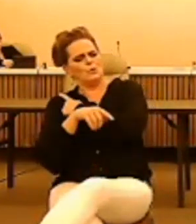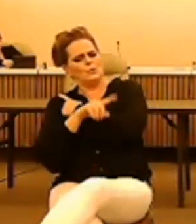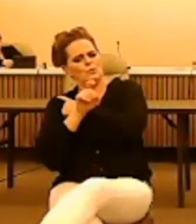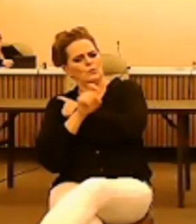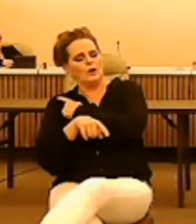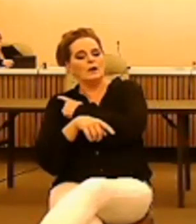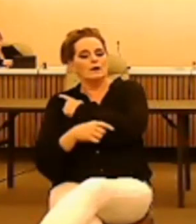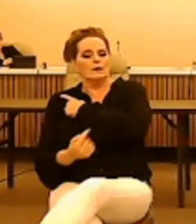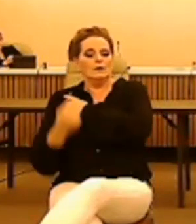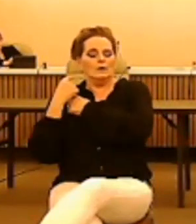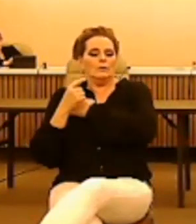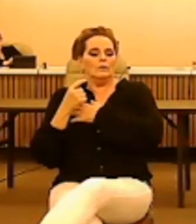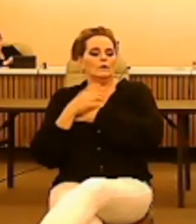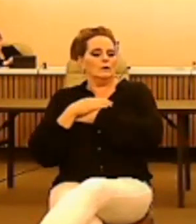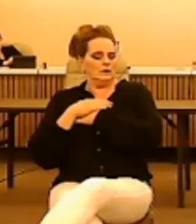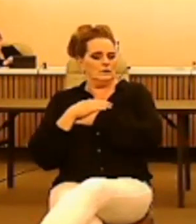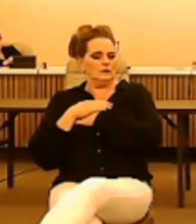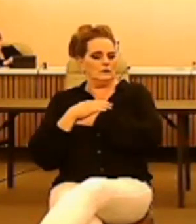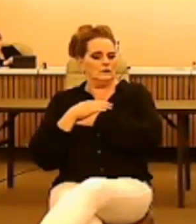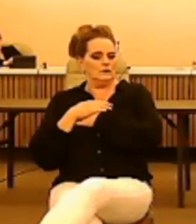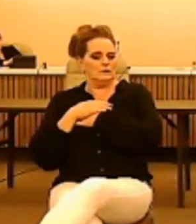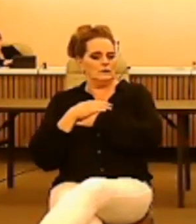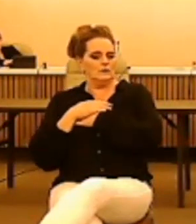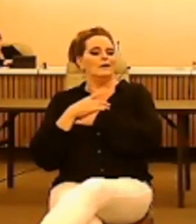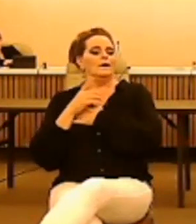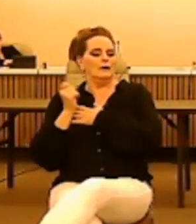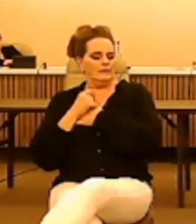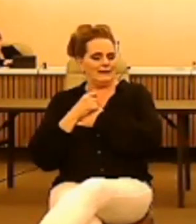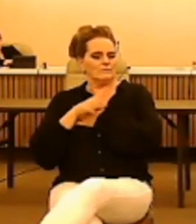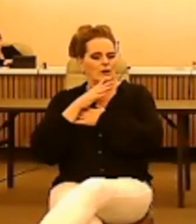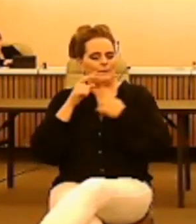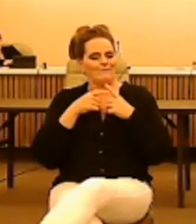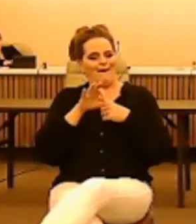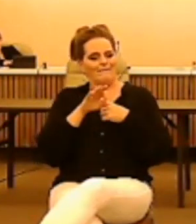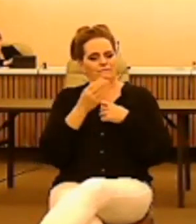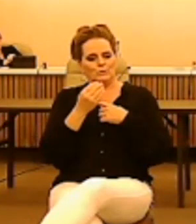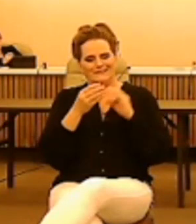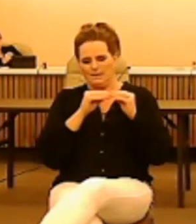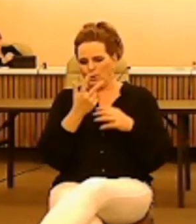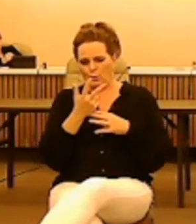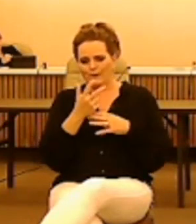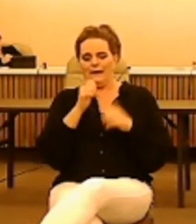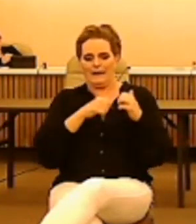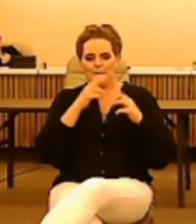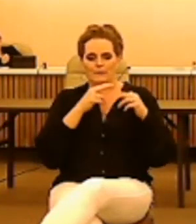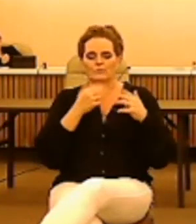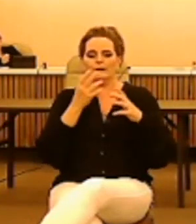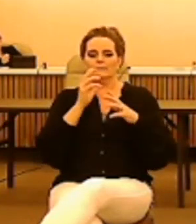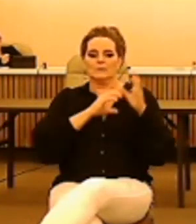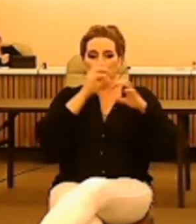this part that's talking about the F14 number 3, any buildings constructed within